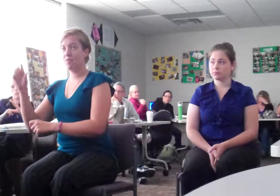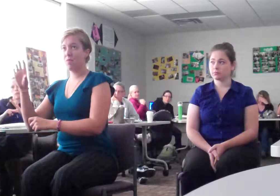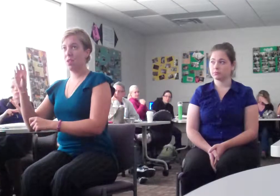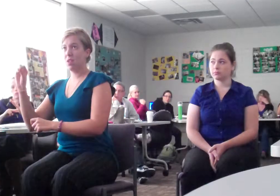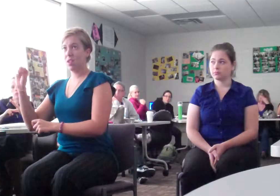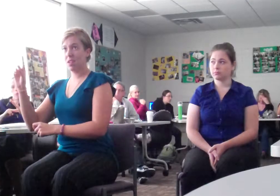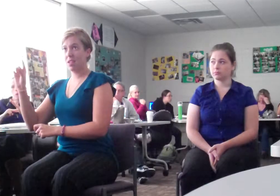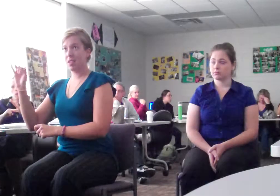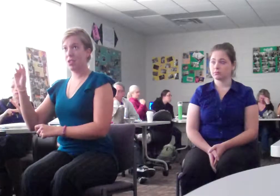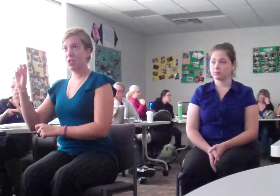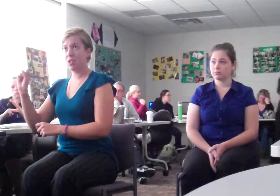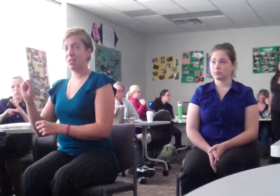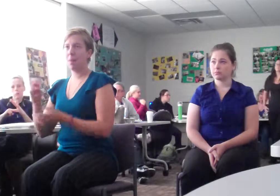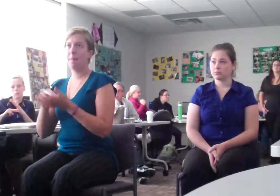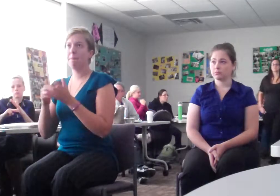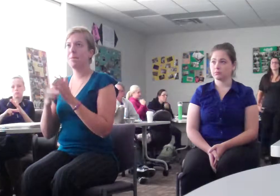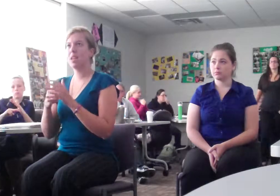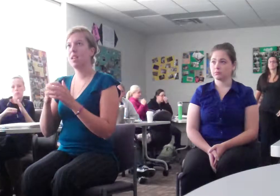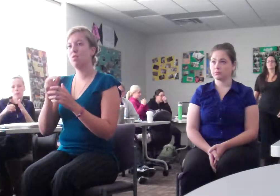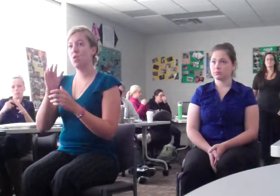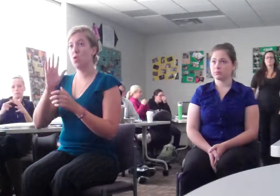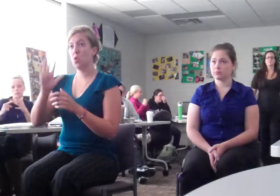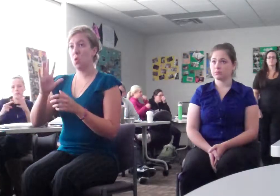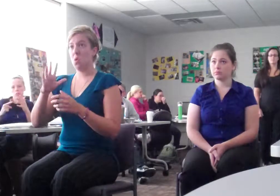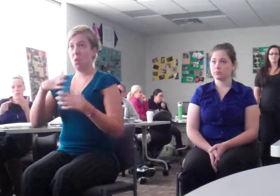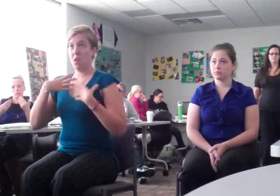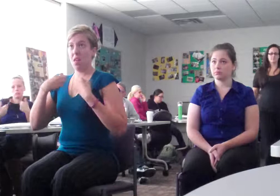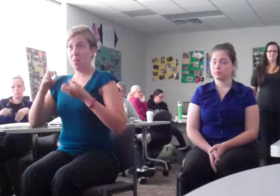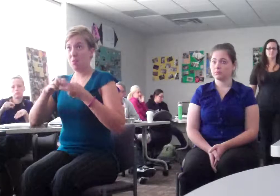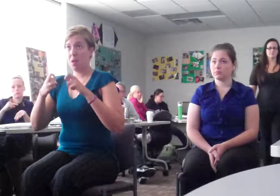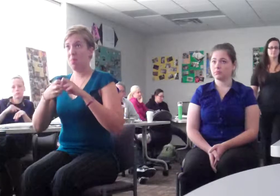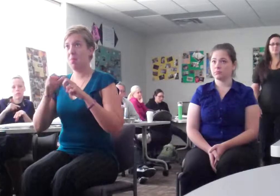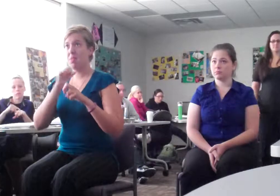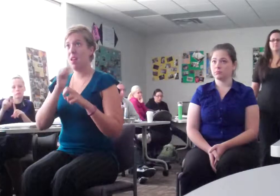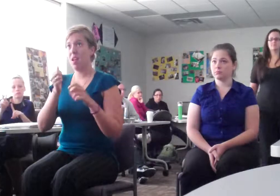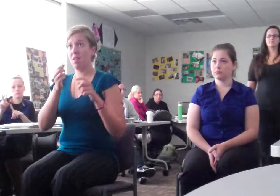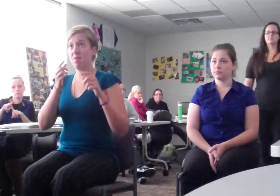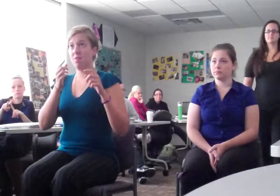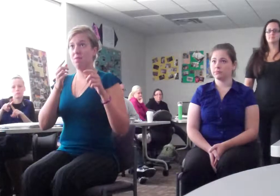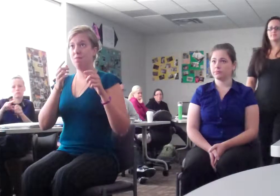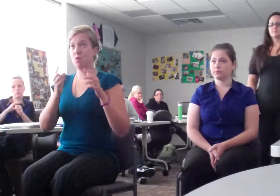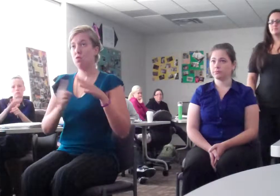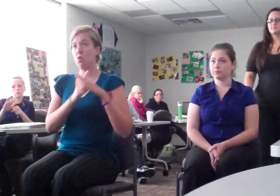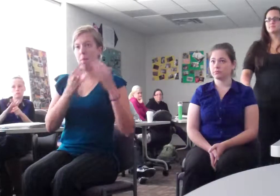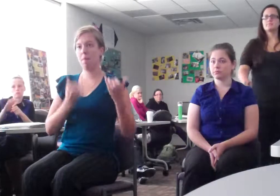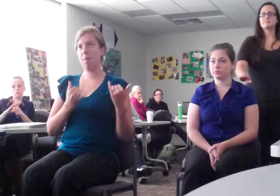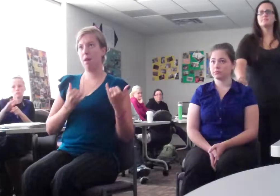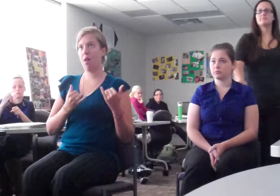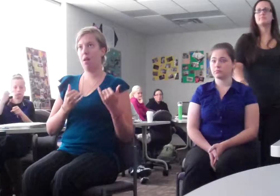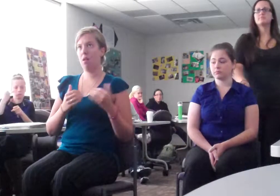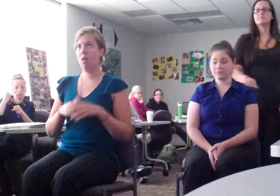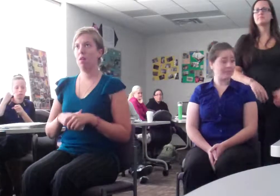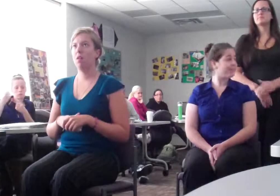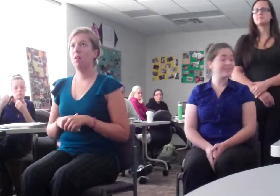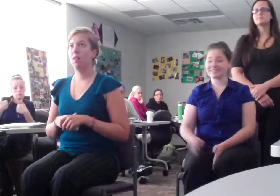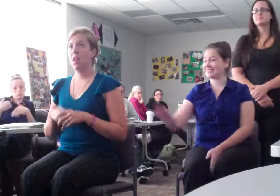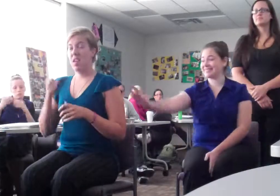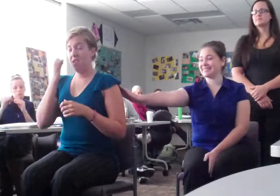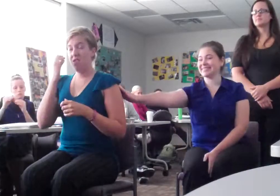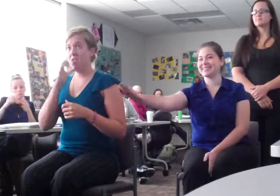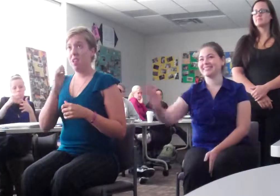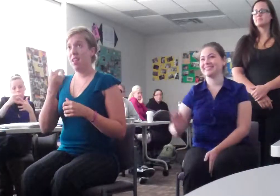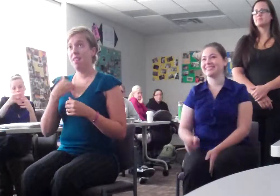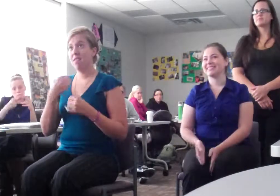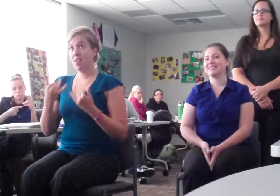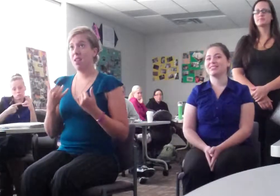that you apply for the coverage. If that is not the case, if you have none of these that you just talked about, and these